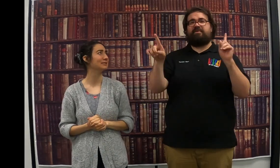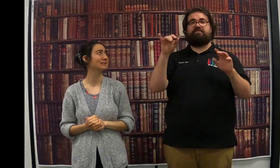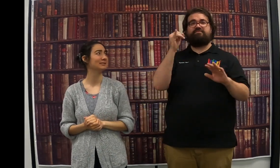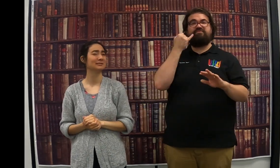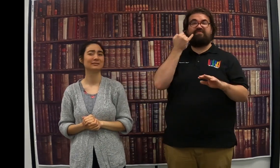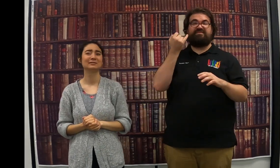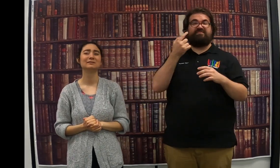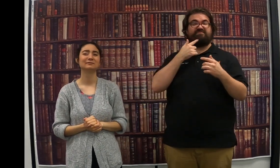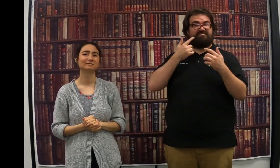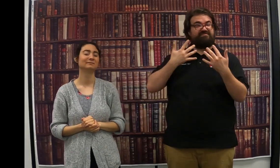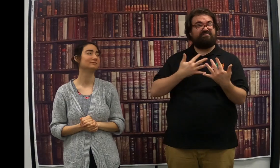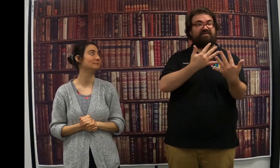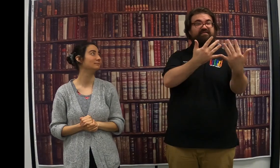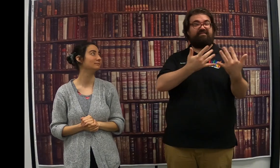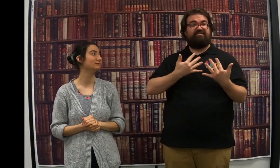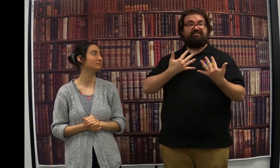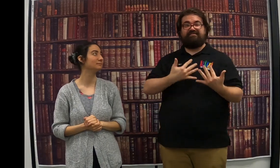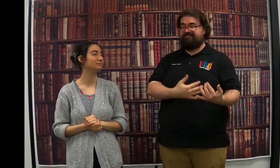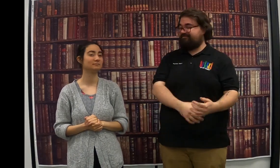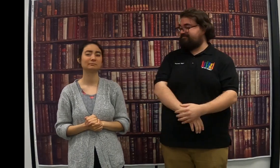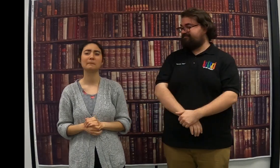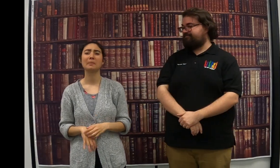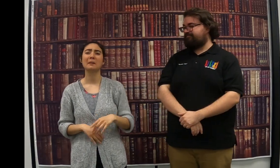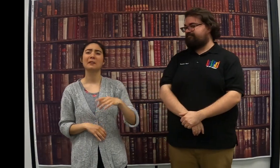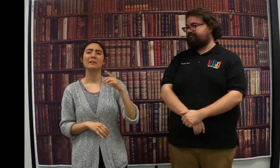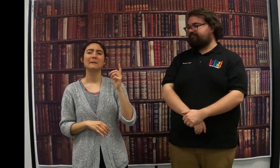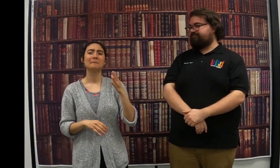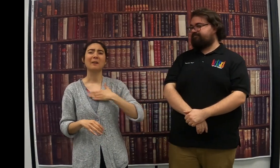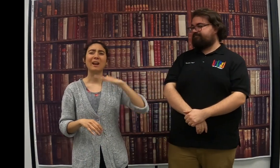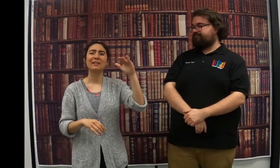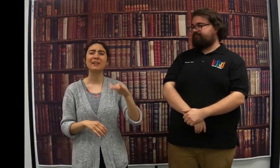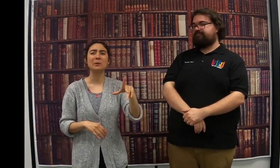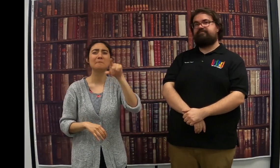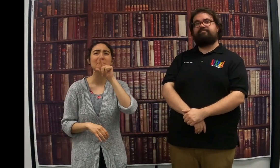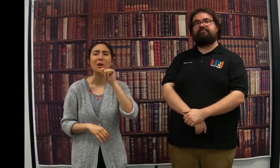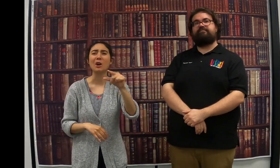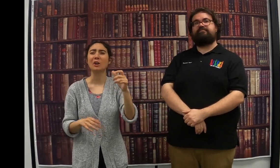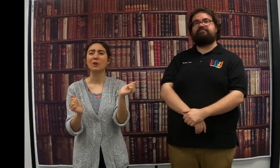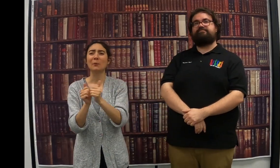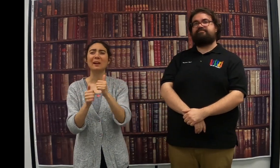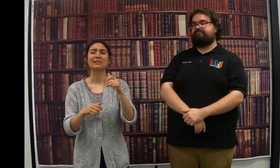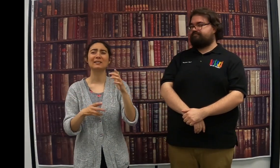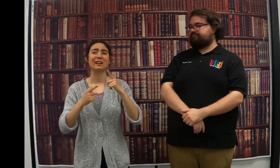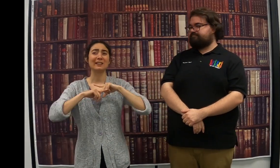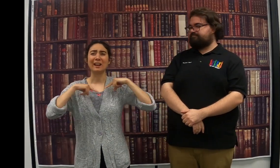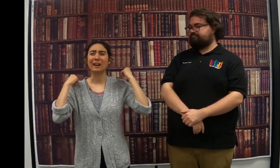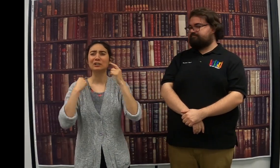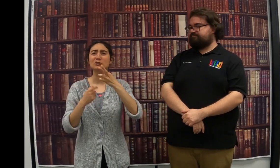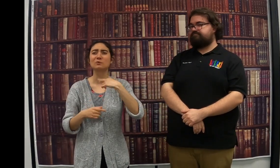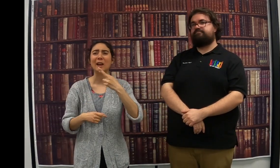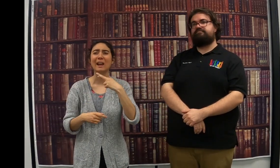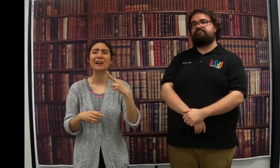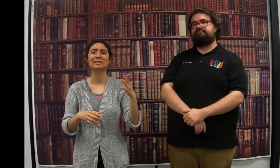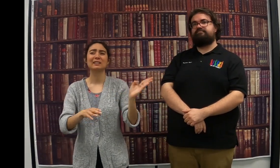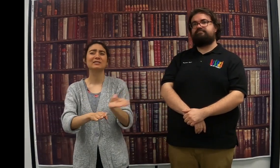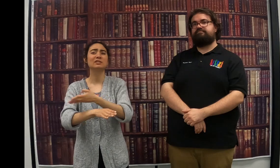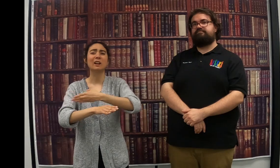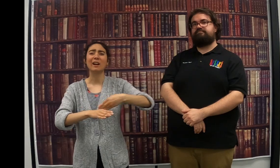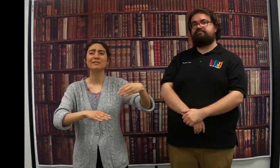But Jorinda was singing. My little bird with the necklace red sings sorrow,